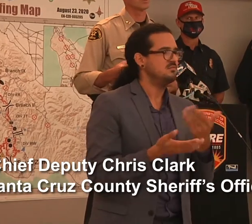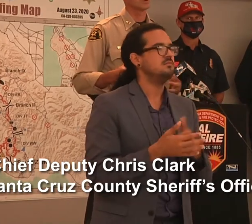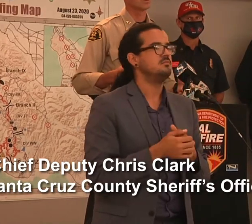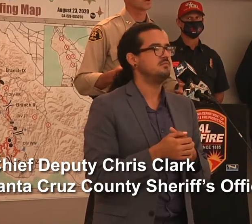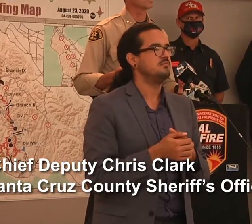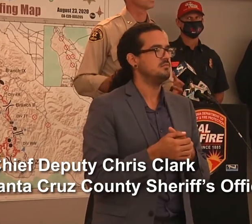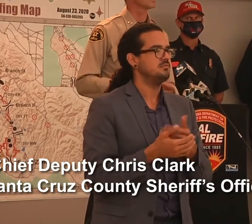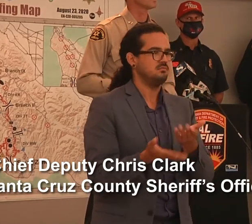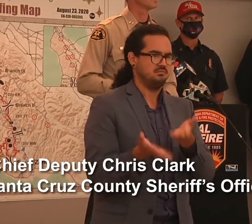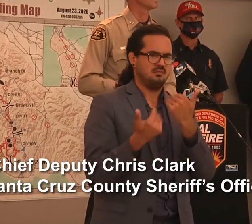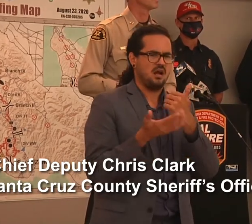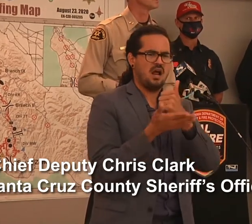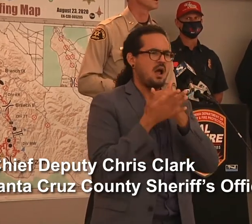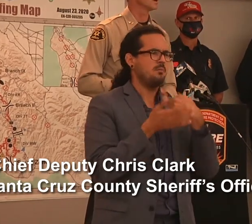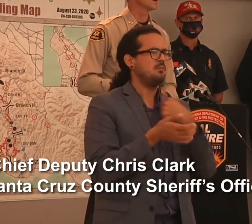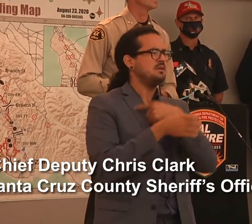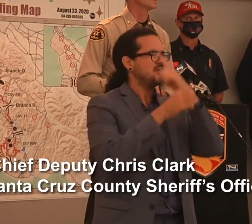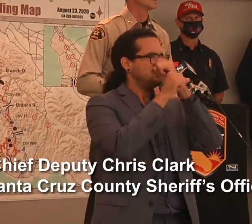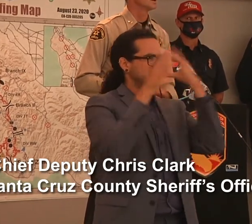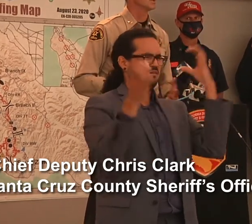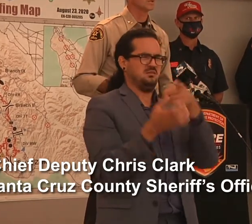answer what exactly was this person doing.